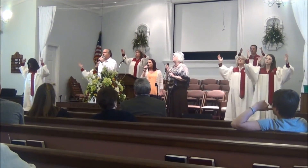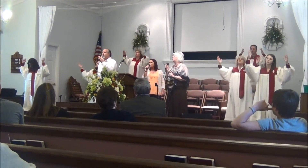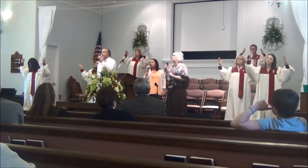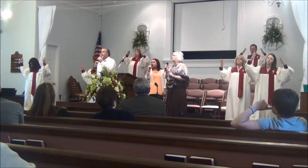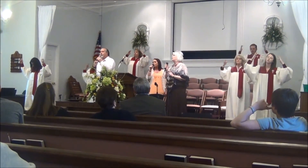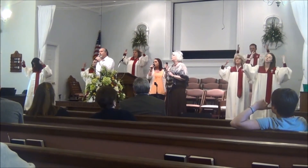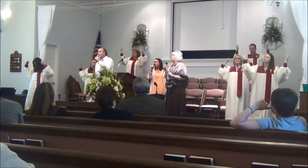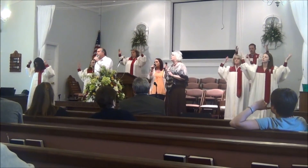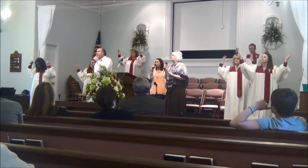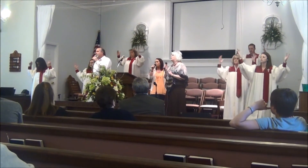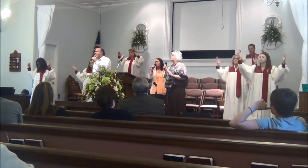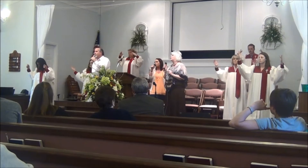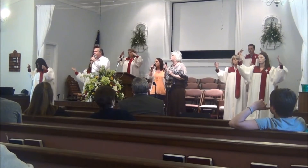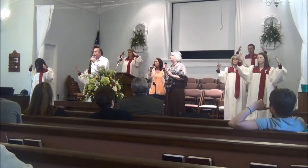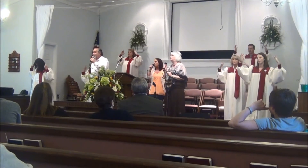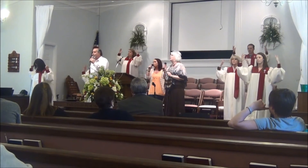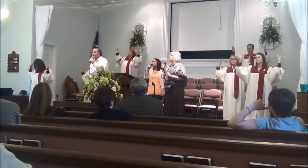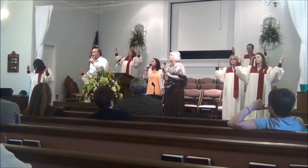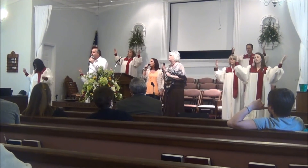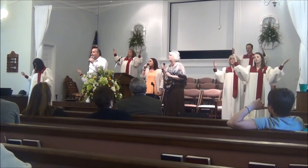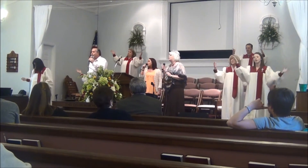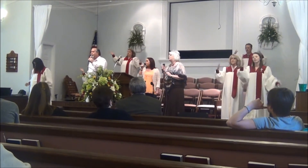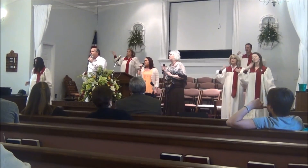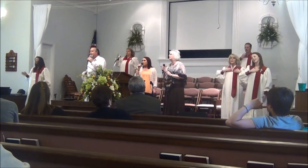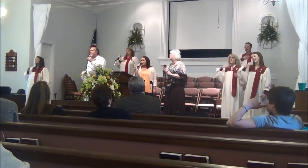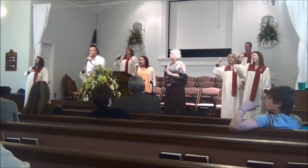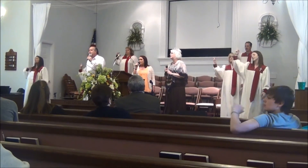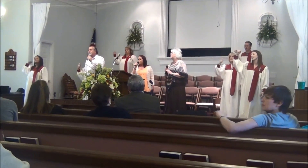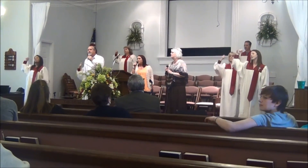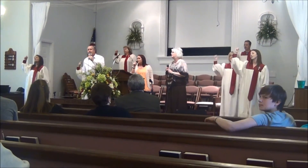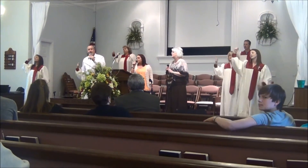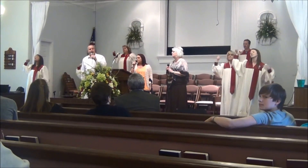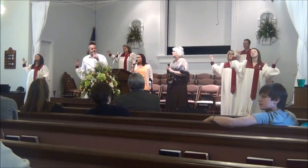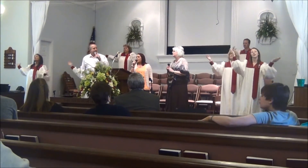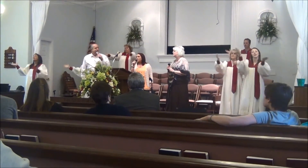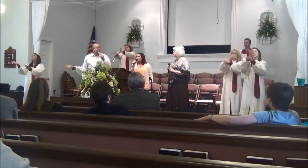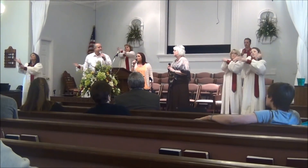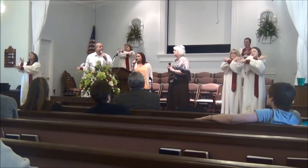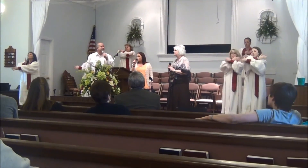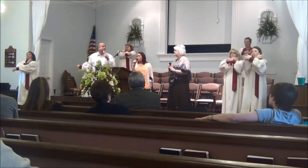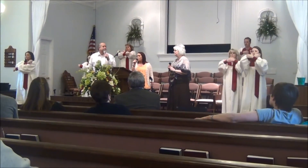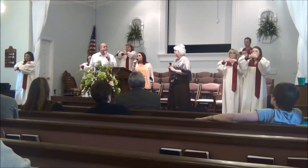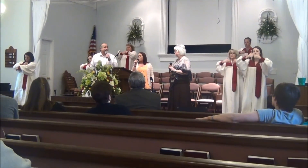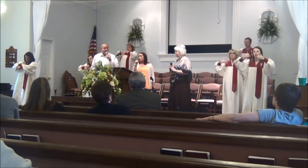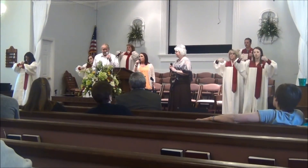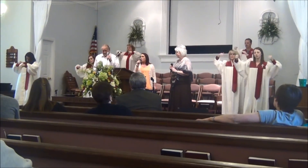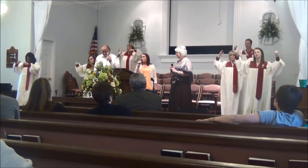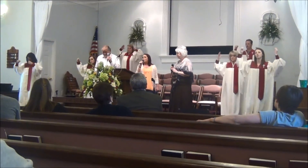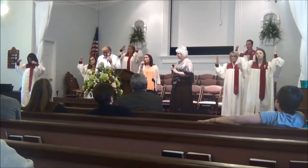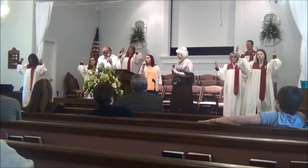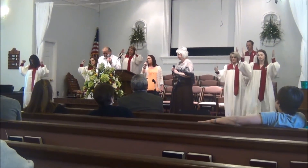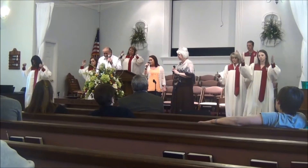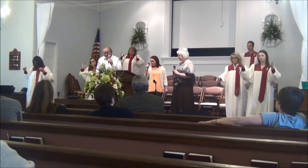that I need a saviour,